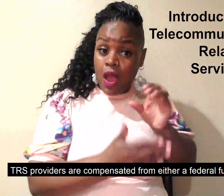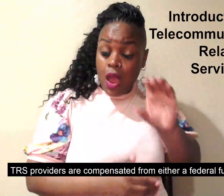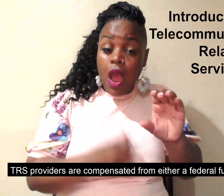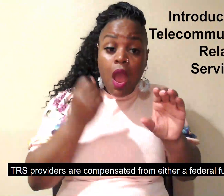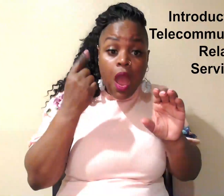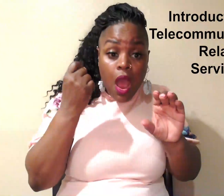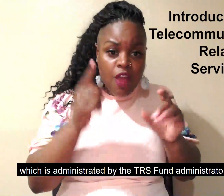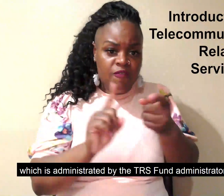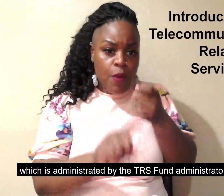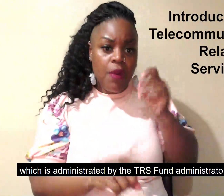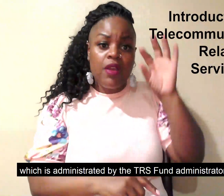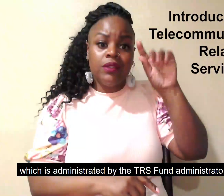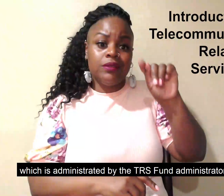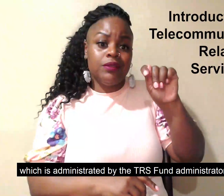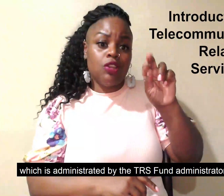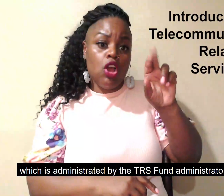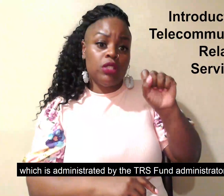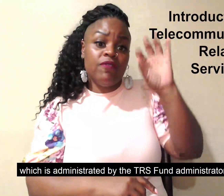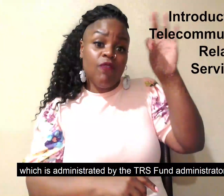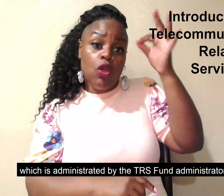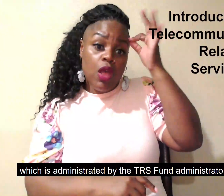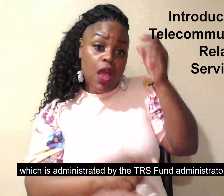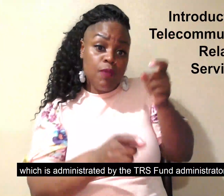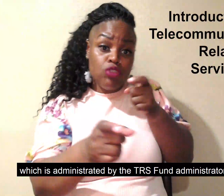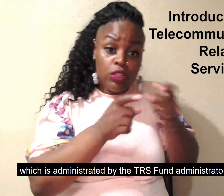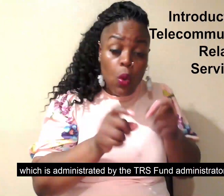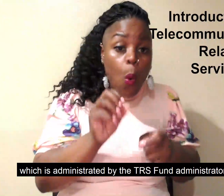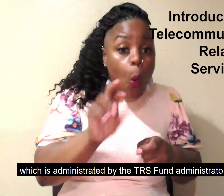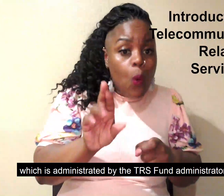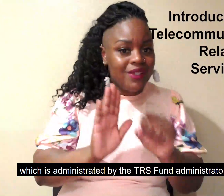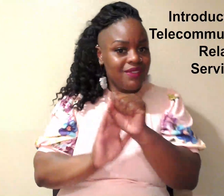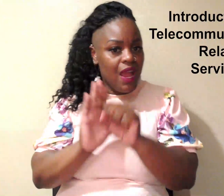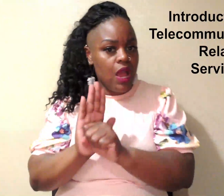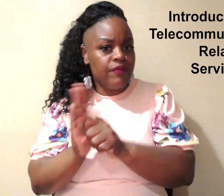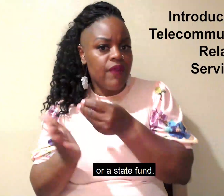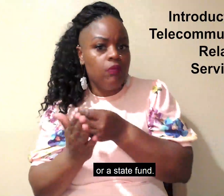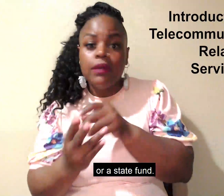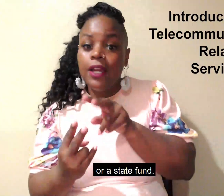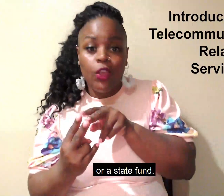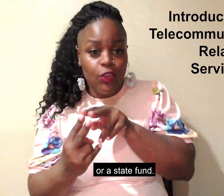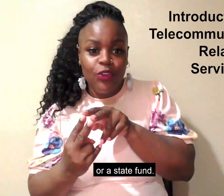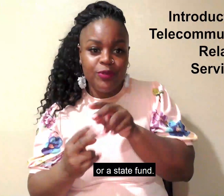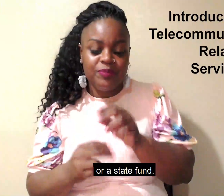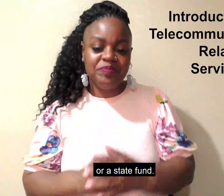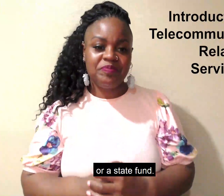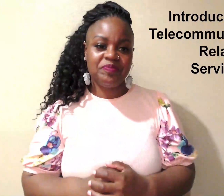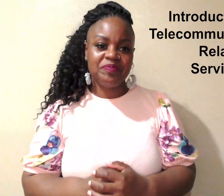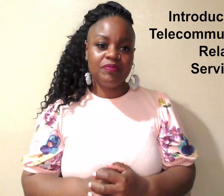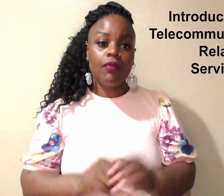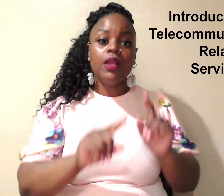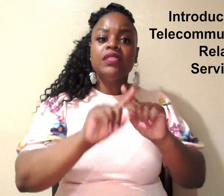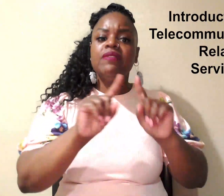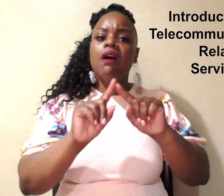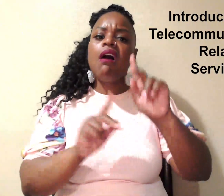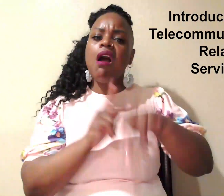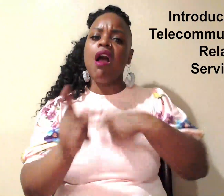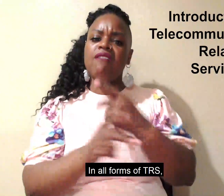fund, which is administered by the TRS Fund administrator, or a state fund. In